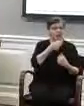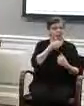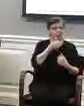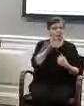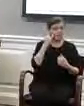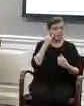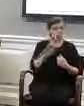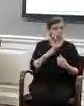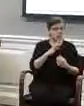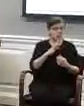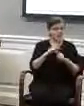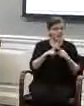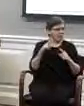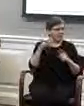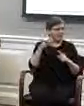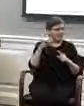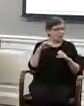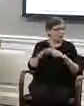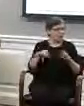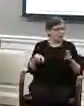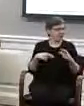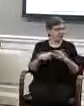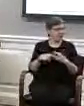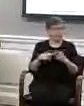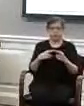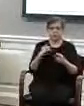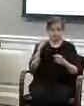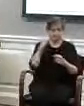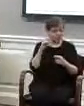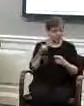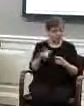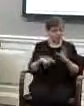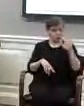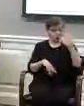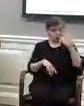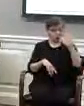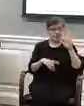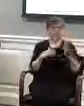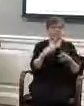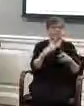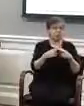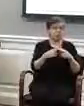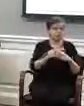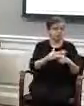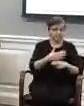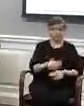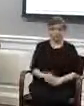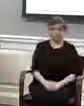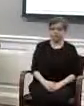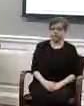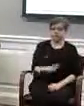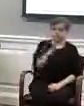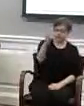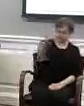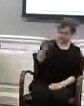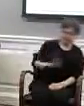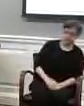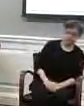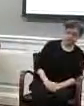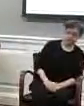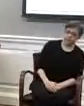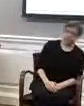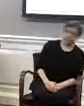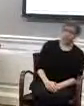I think we can all be heard here. If you put your hand up and ask a question, would you please say who you are? Yes. Hi, my name is Orla